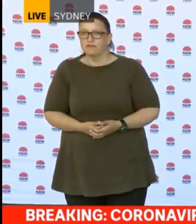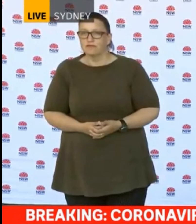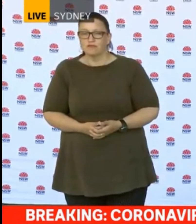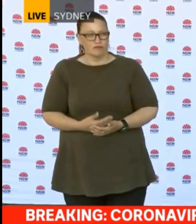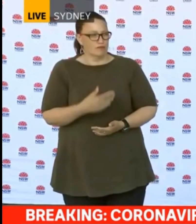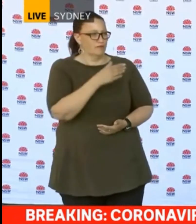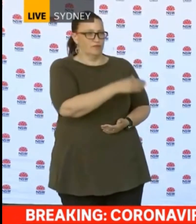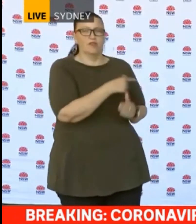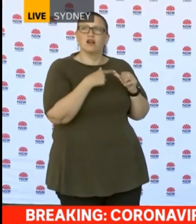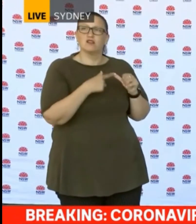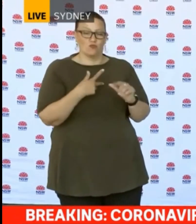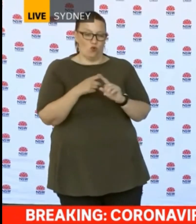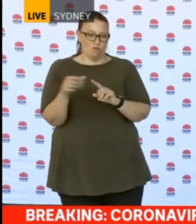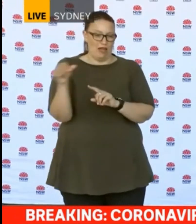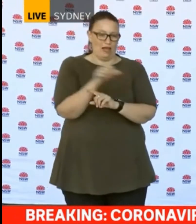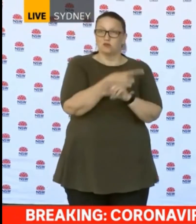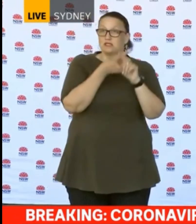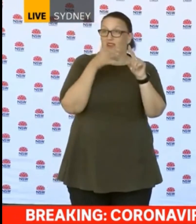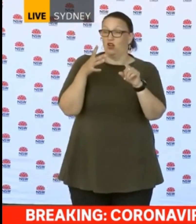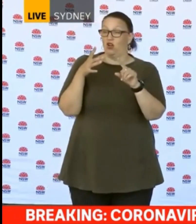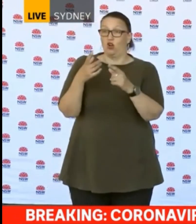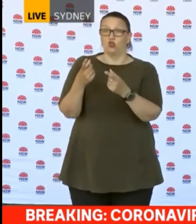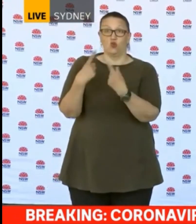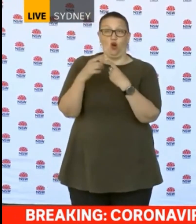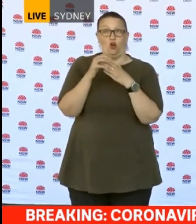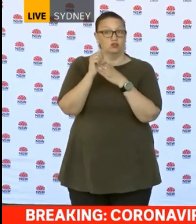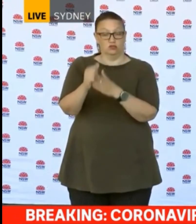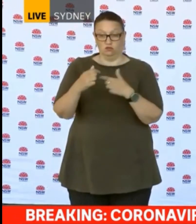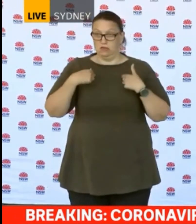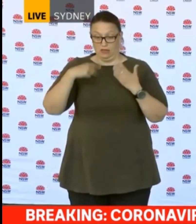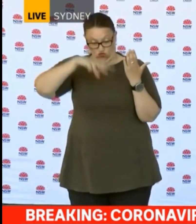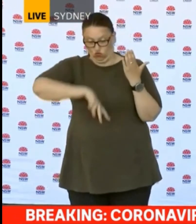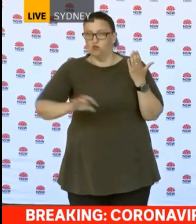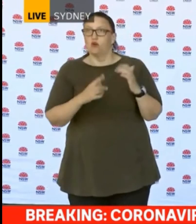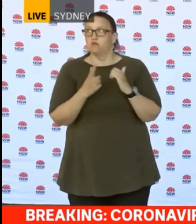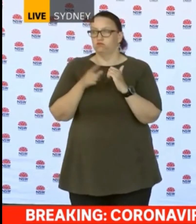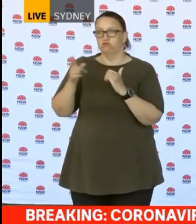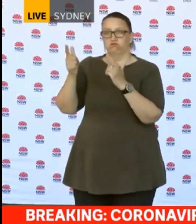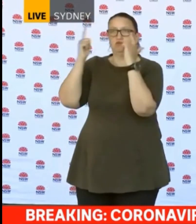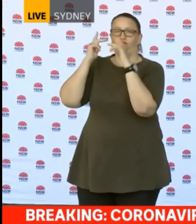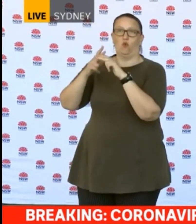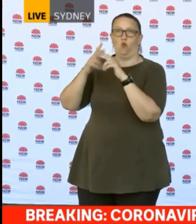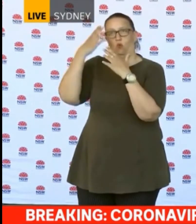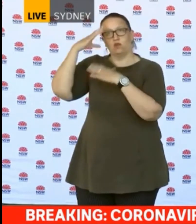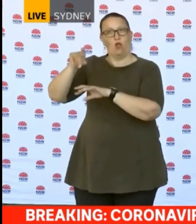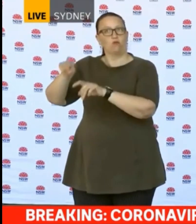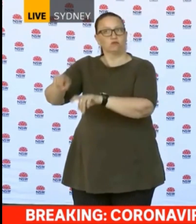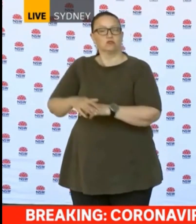have to go back to the specific guidance, which I haven't personally viewed, but the concept, I